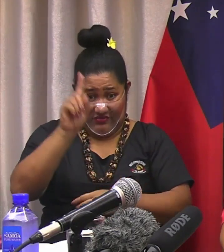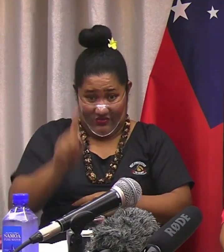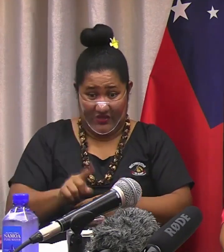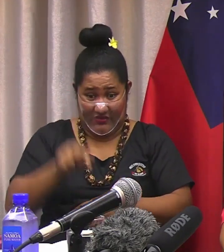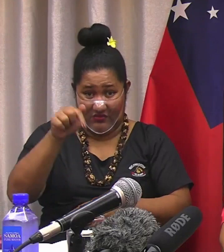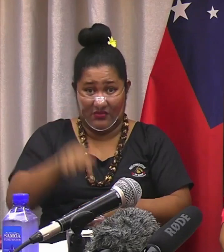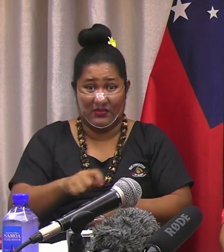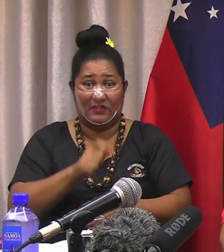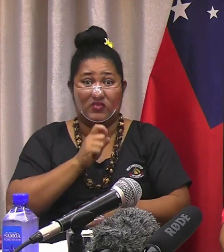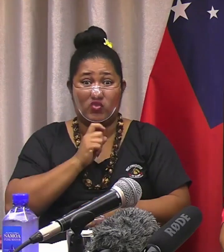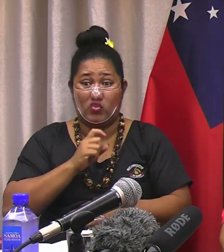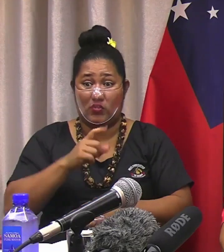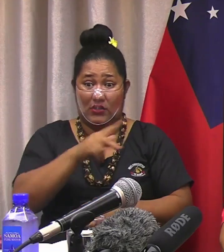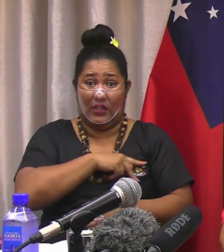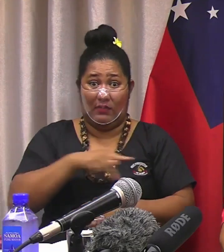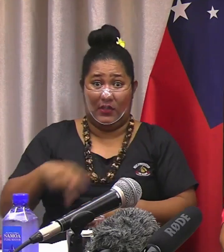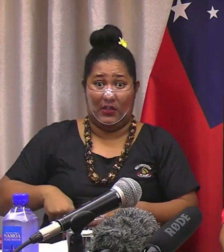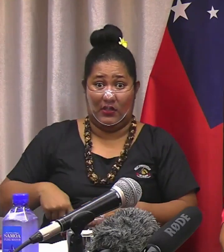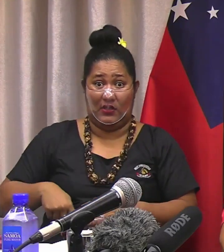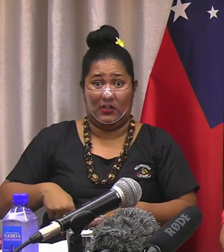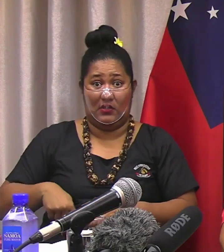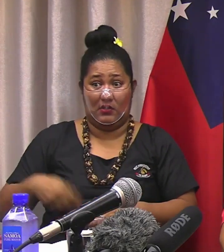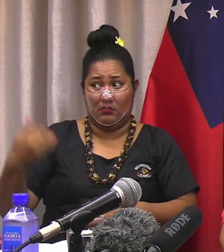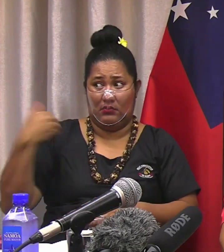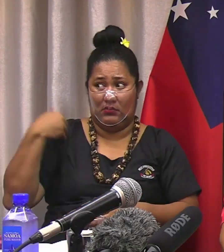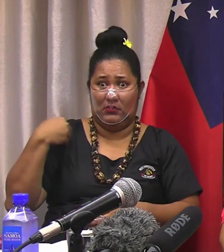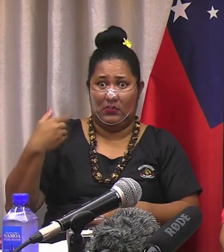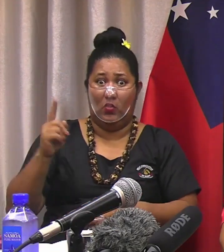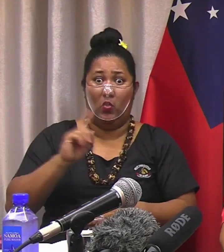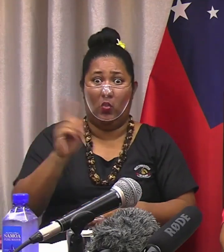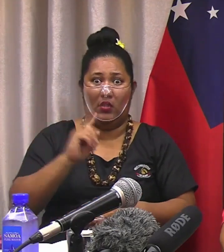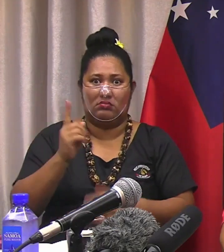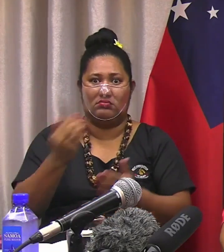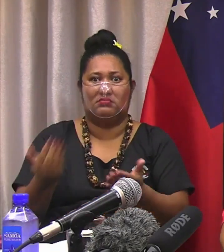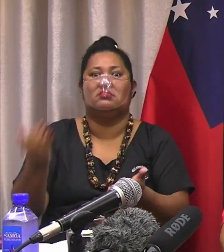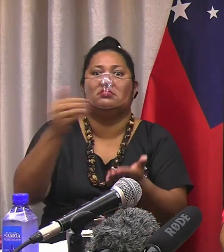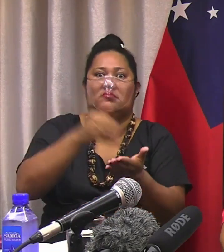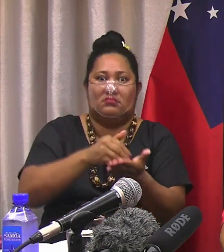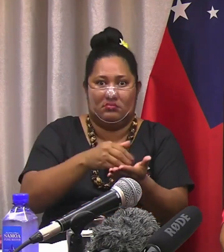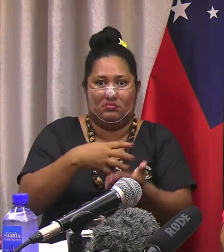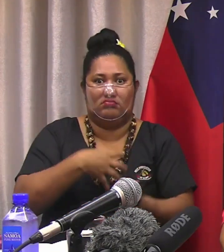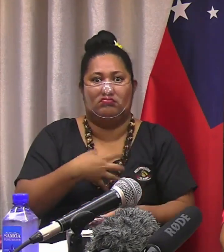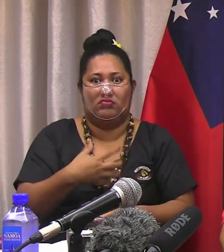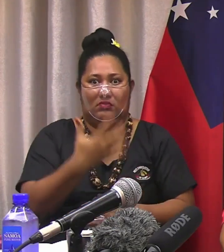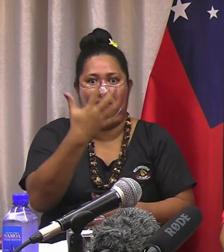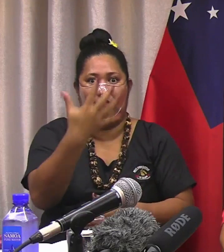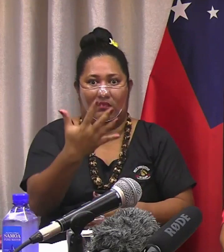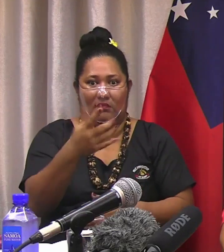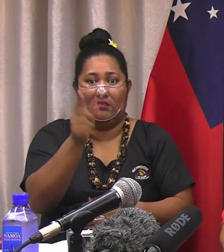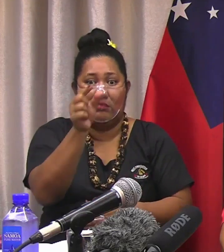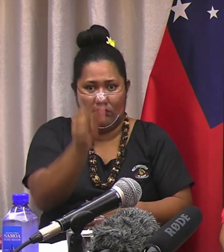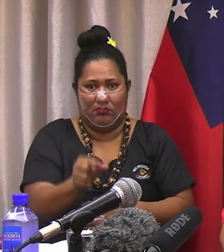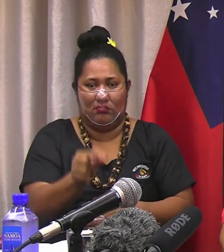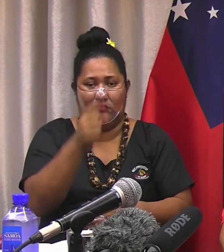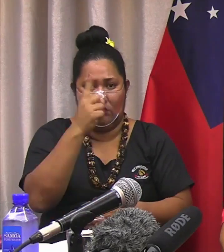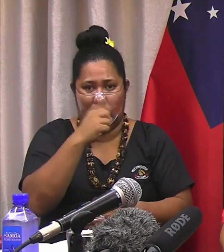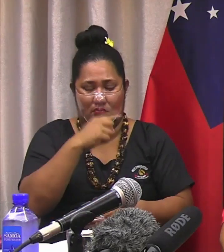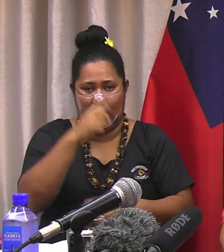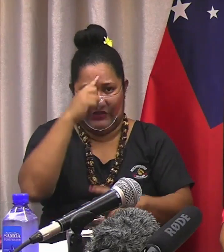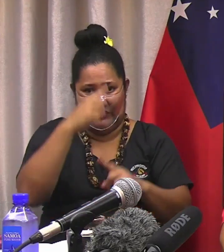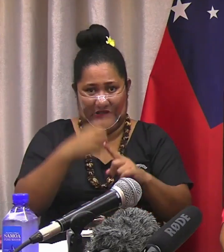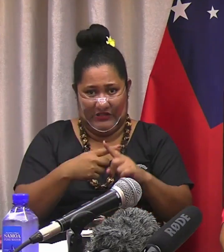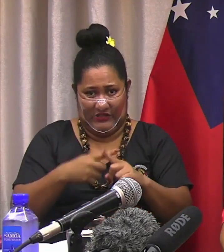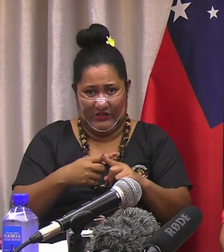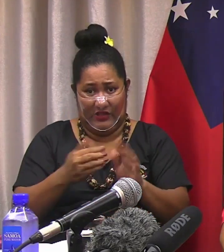advised that 5 more new cases have been identified in quarantine, taking the